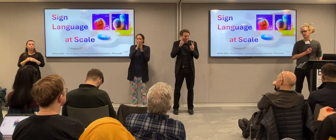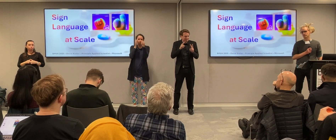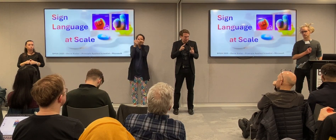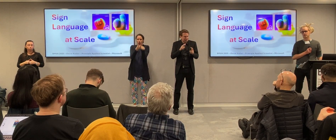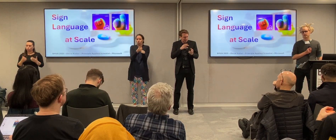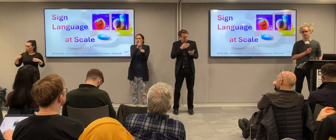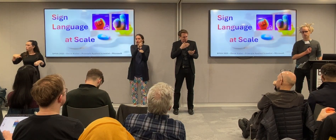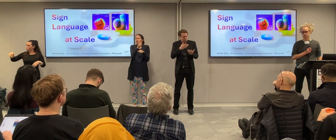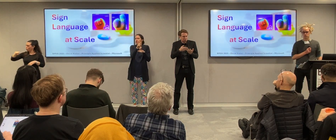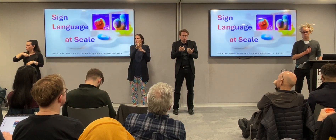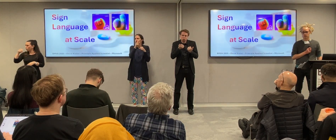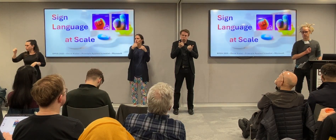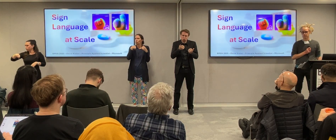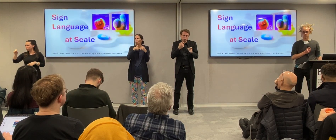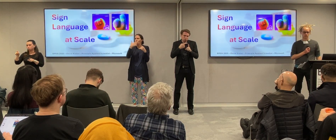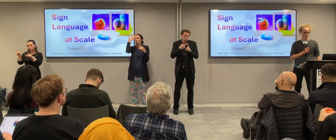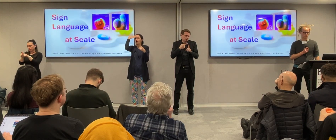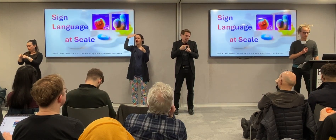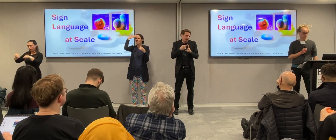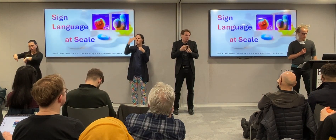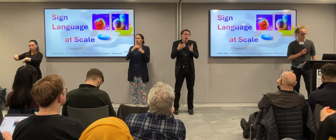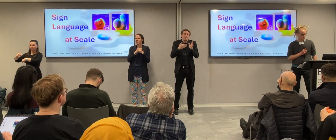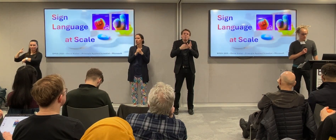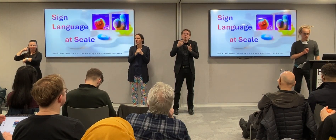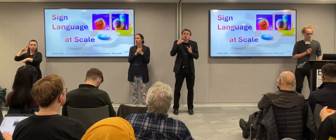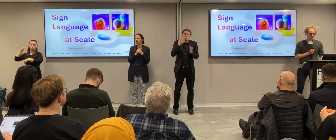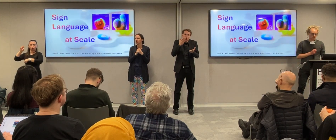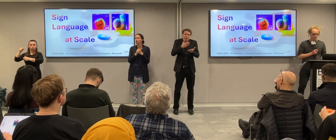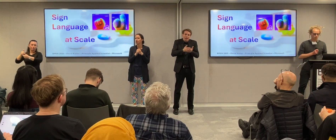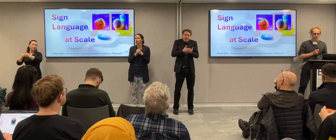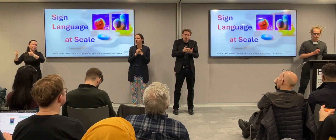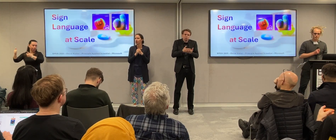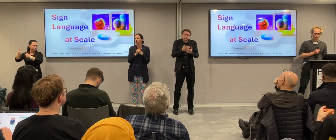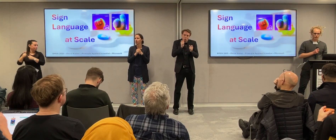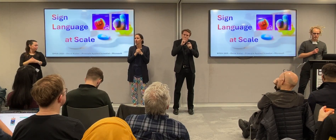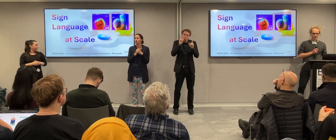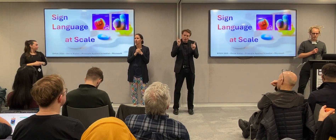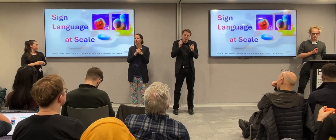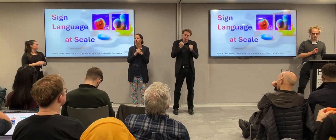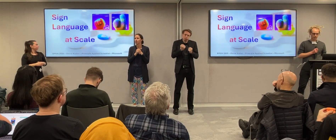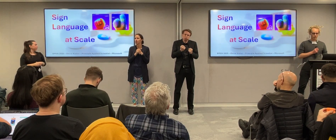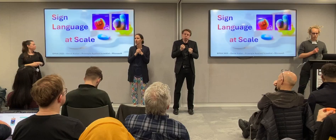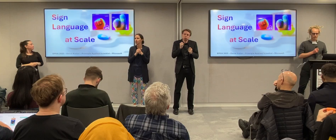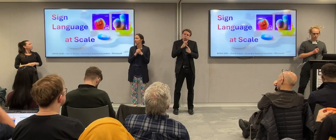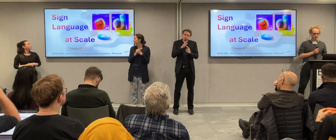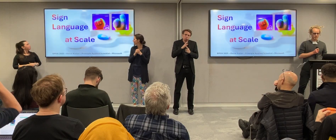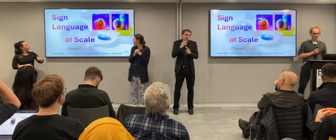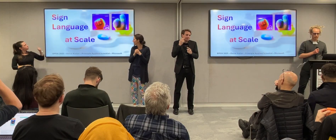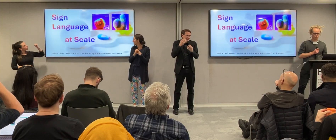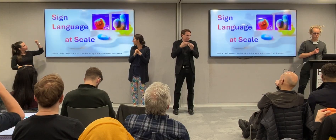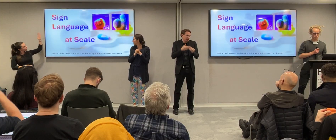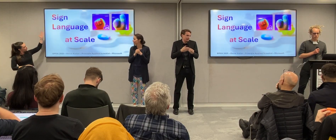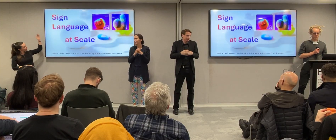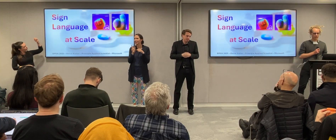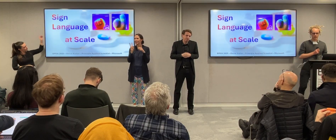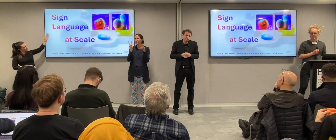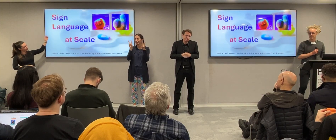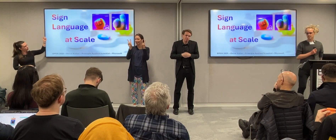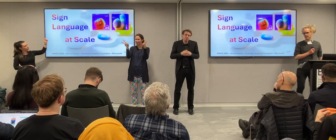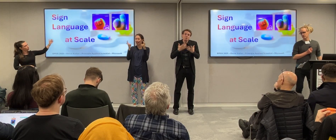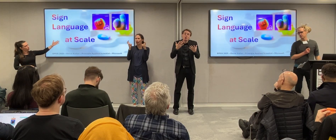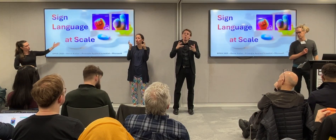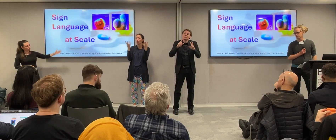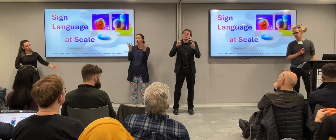following and that we are very aware of at Microsoft. So yeah, the title of my talk is Sign Language AI